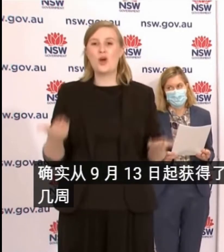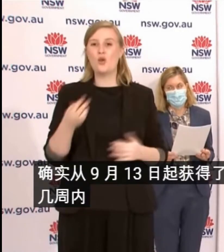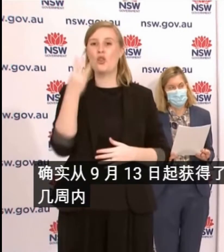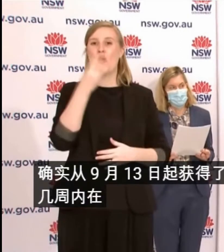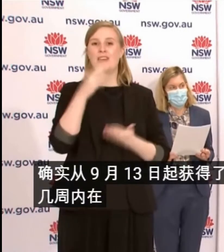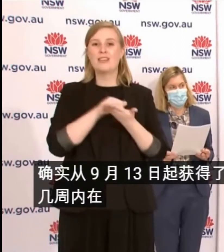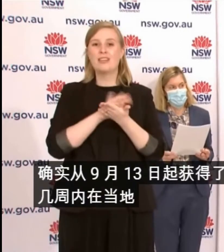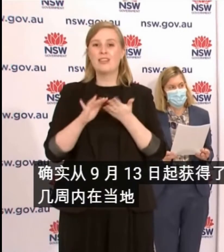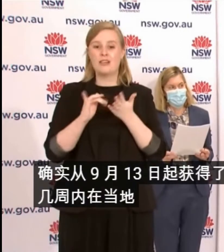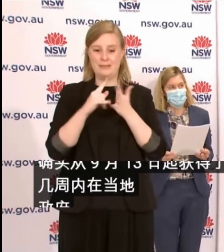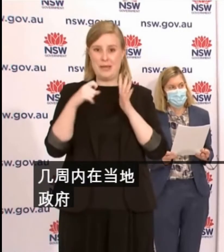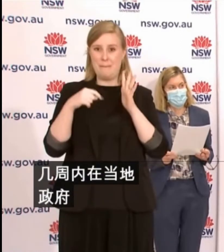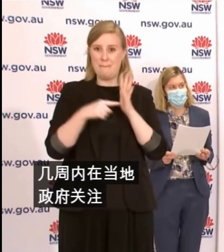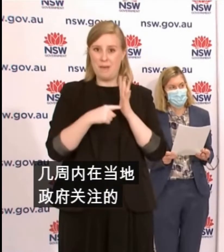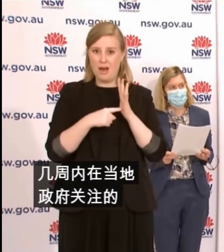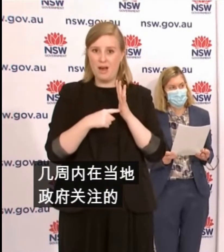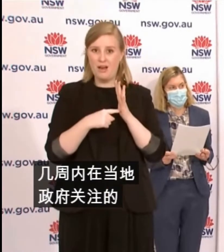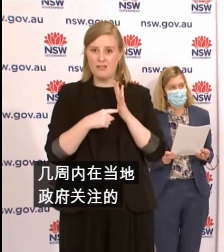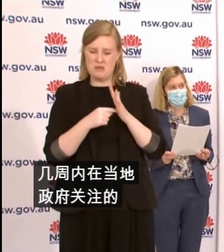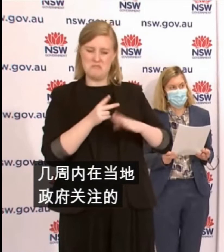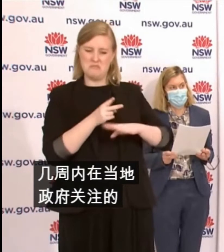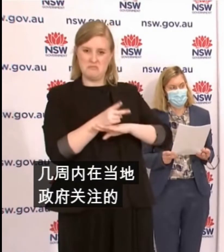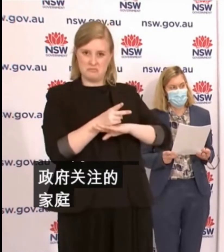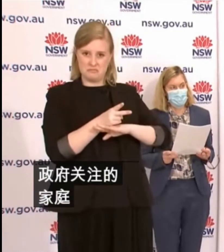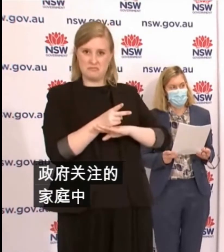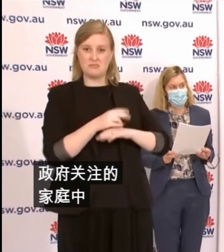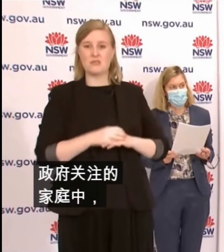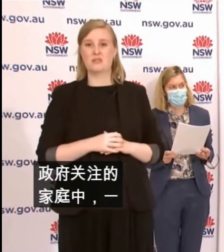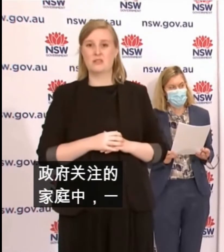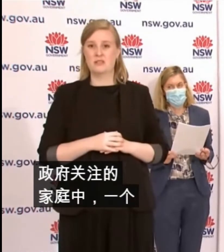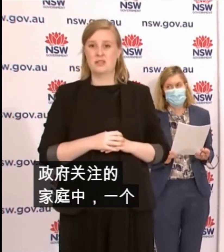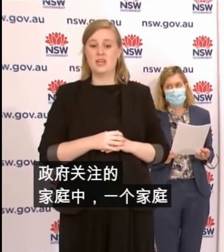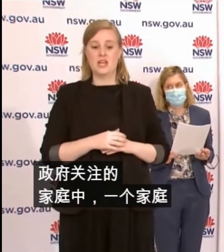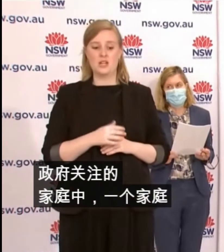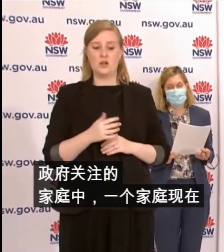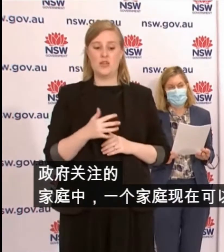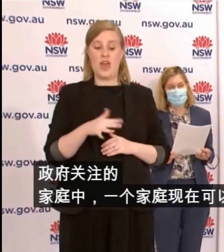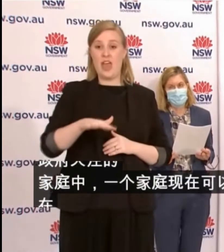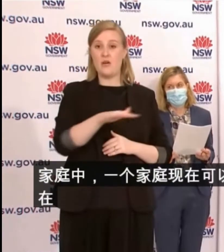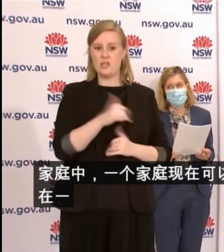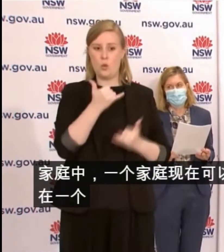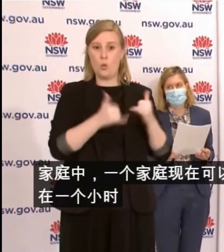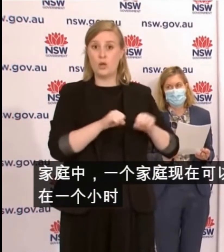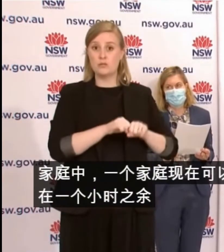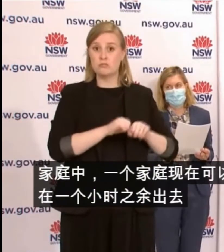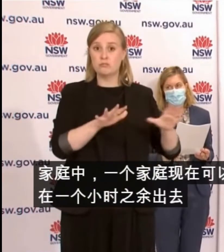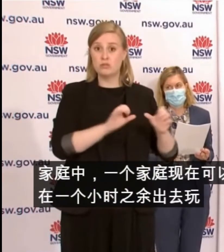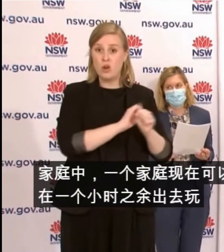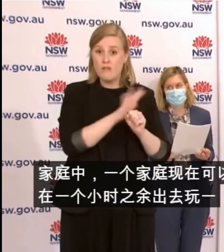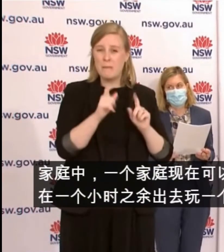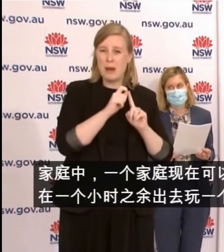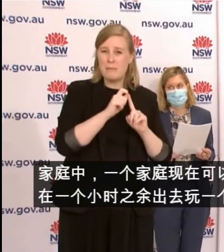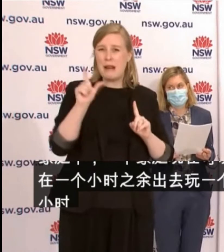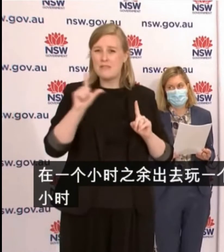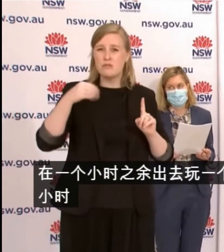weeks, in the local government areas of concern, families, a household, will now be able to go out for an hour of